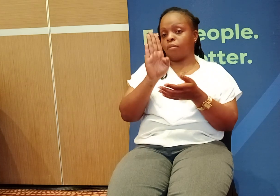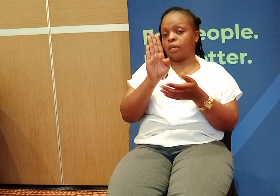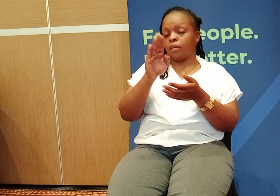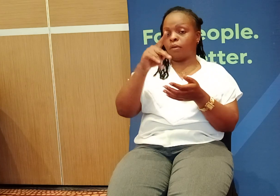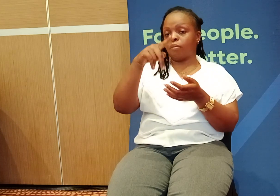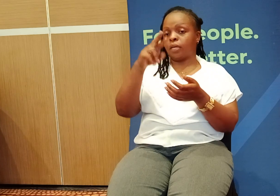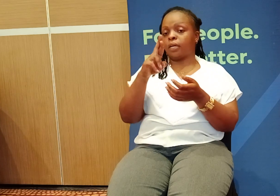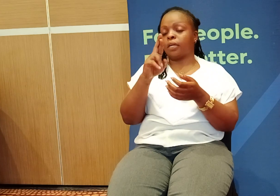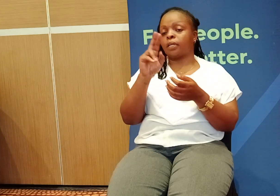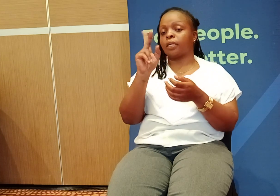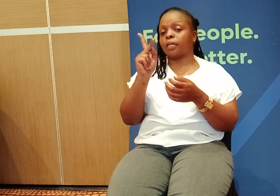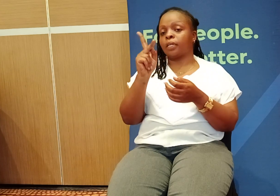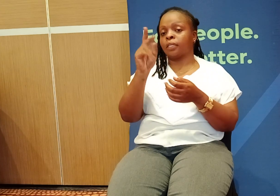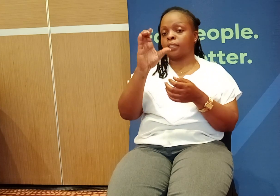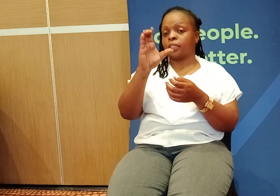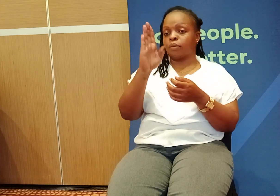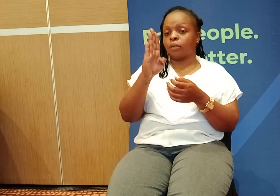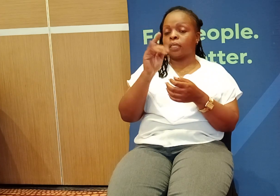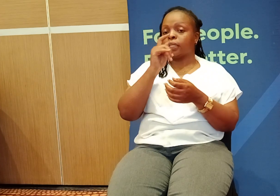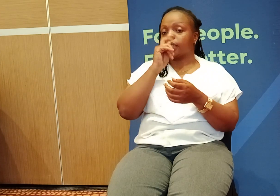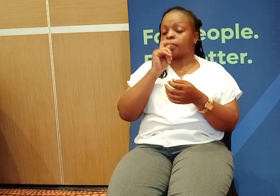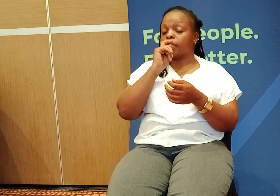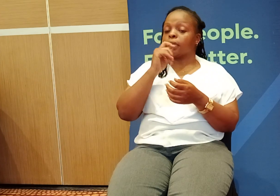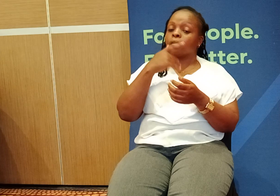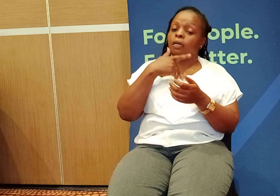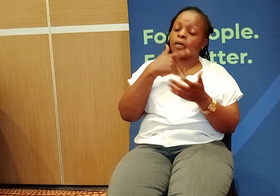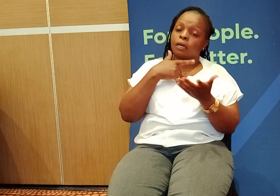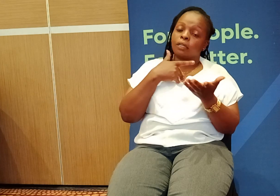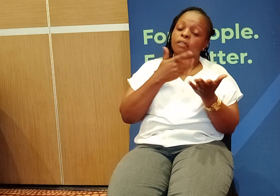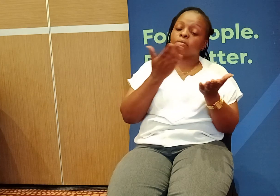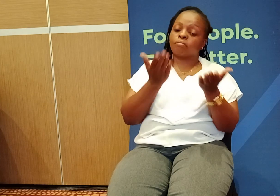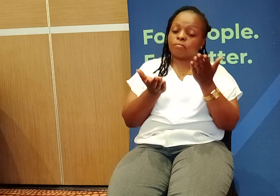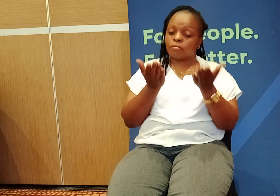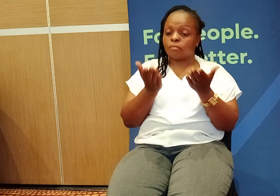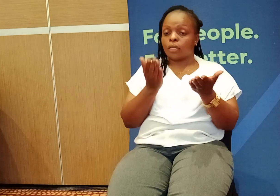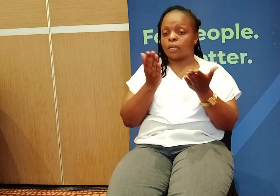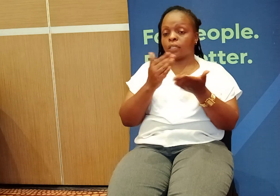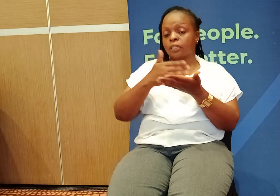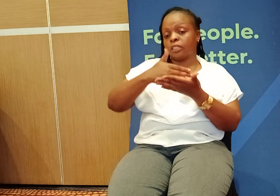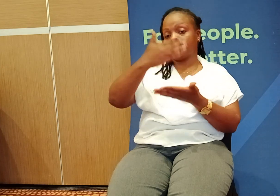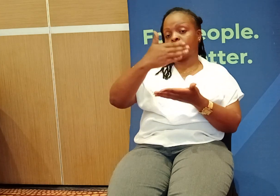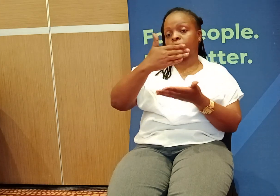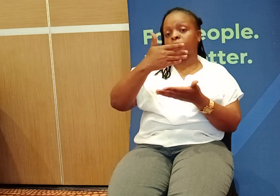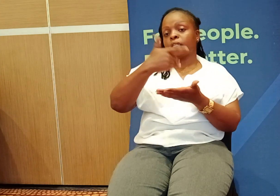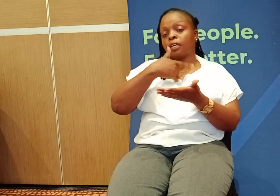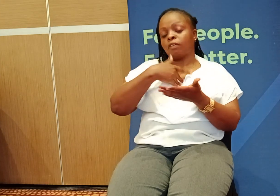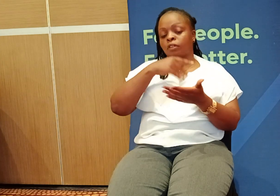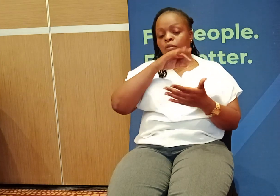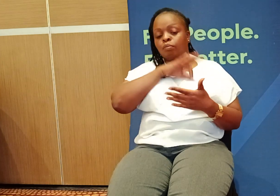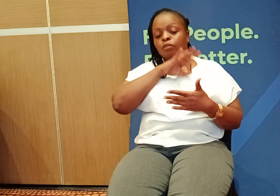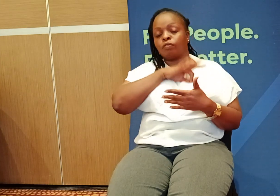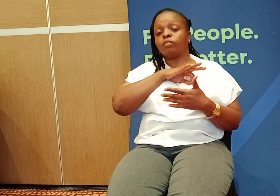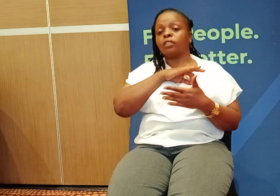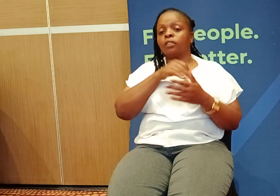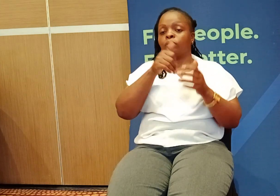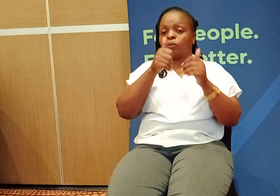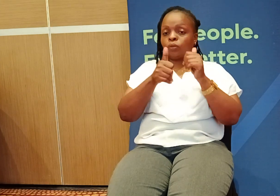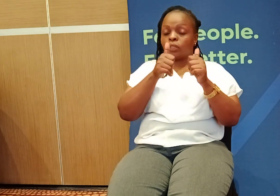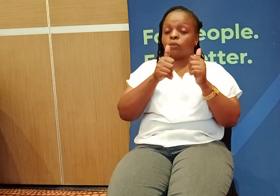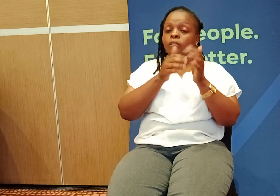Tanzania really did have a stellar year. Their balance sheet and their profitability was quite robust. Sudan